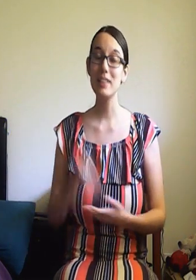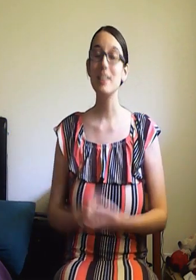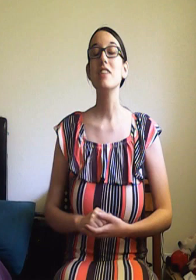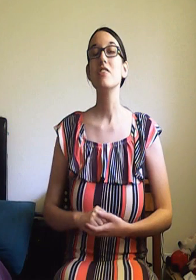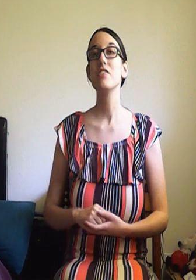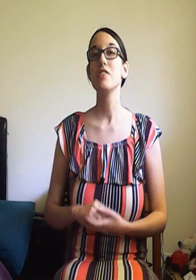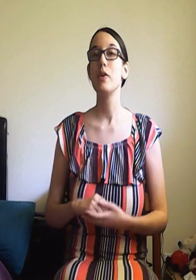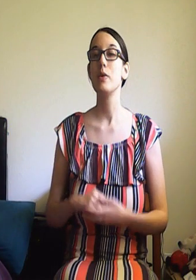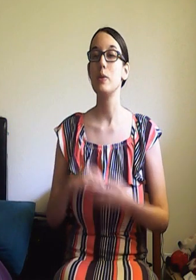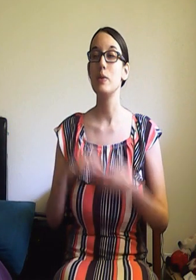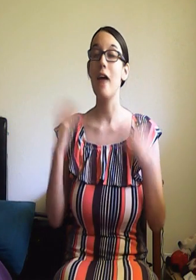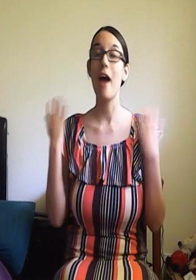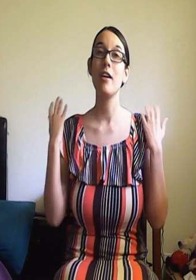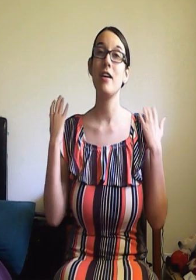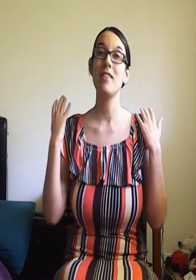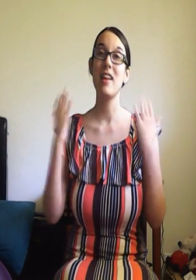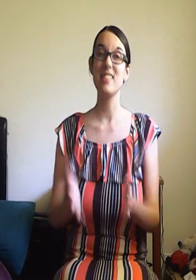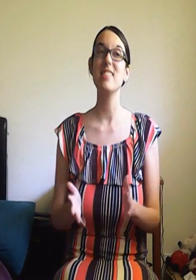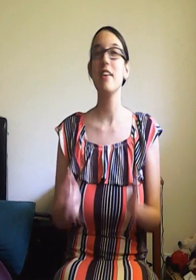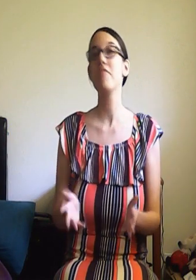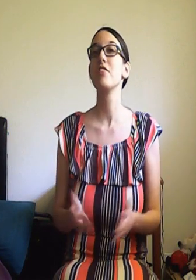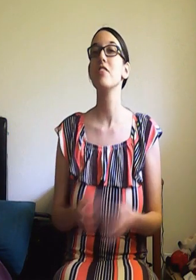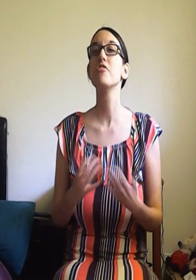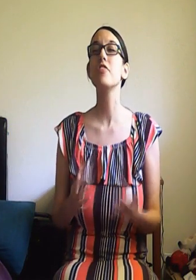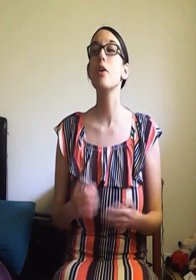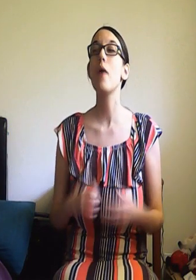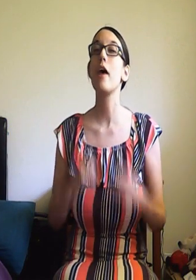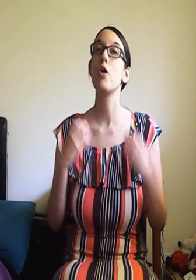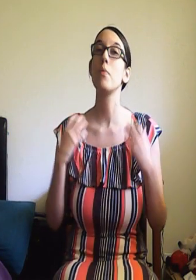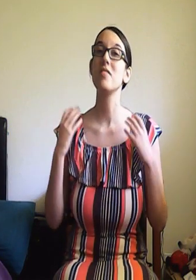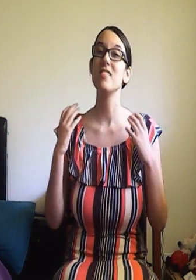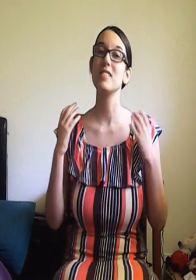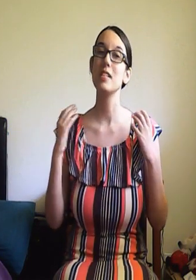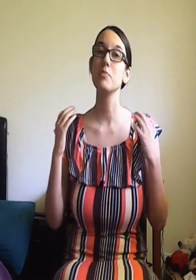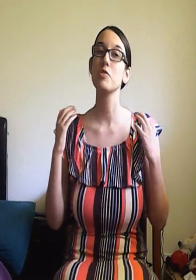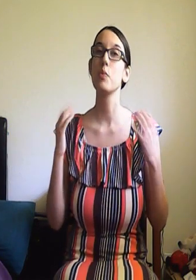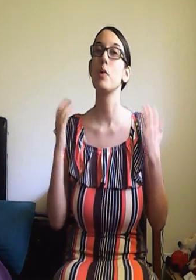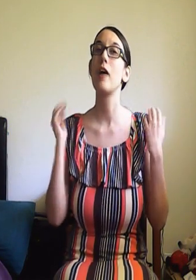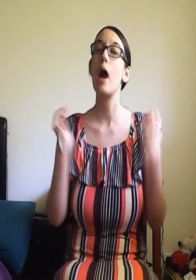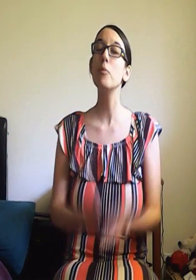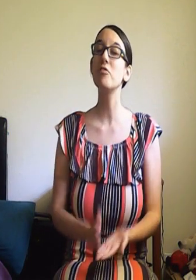So yeah, that is it for this video. I hope these tips were helpful